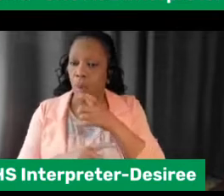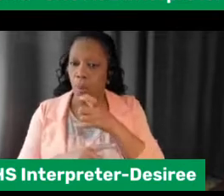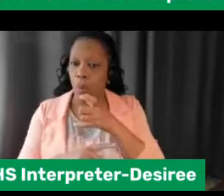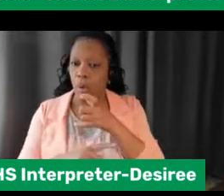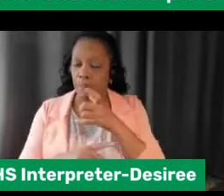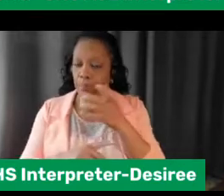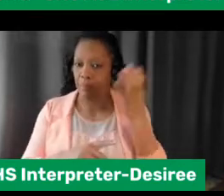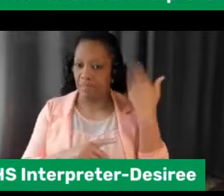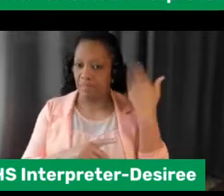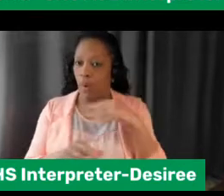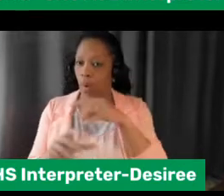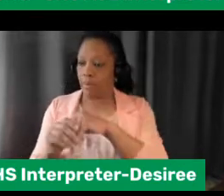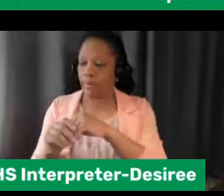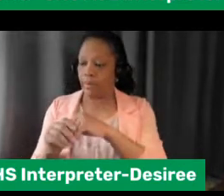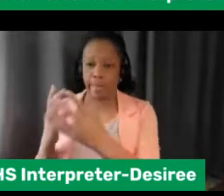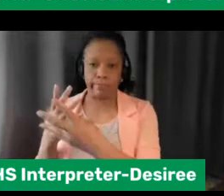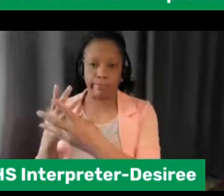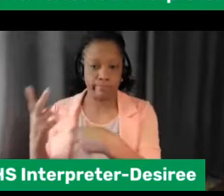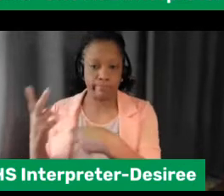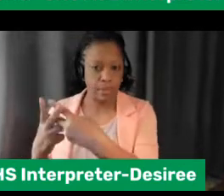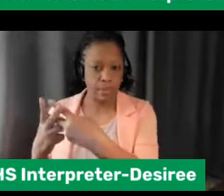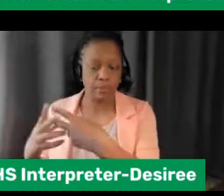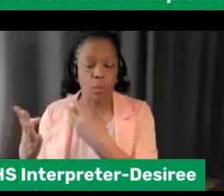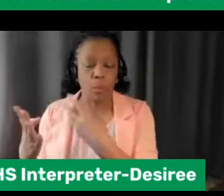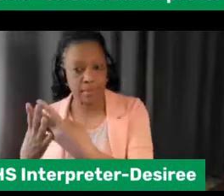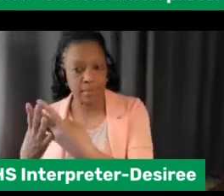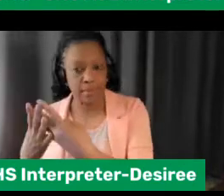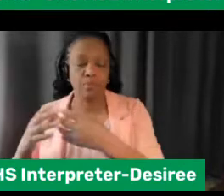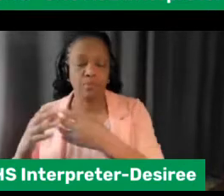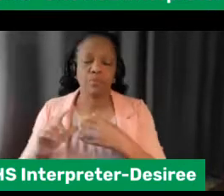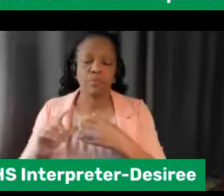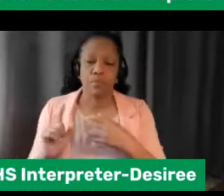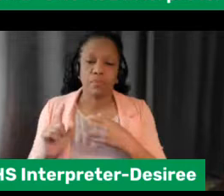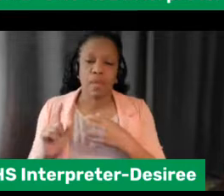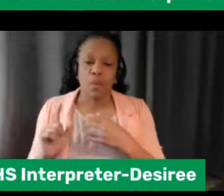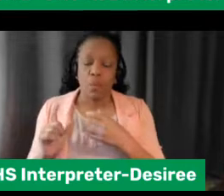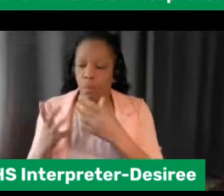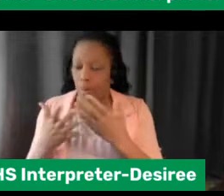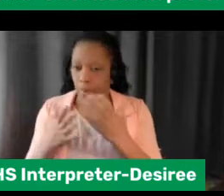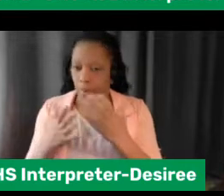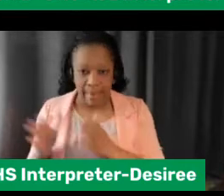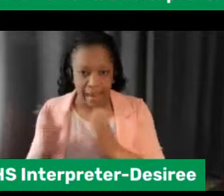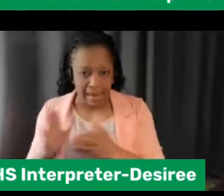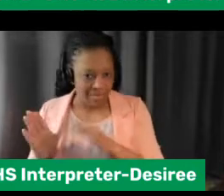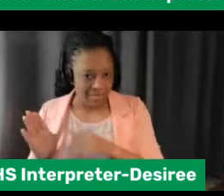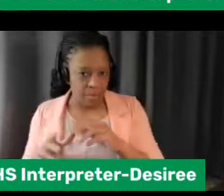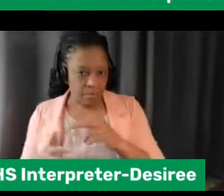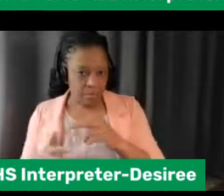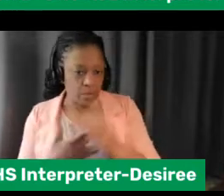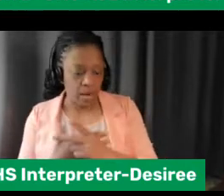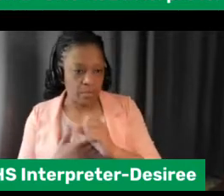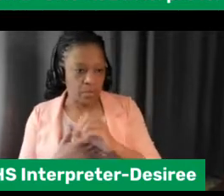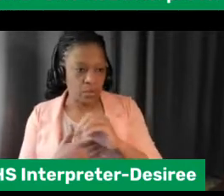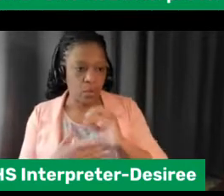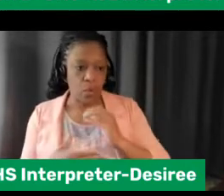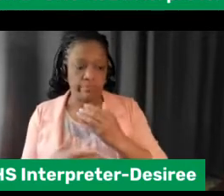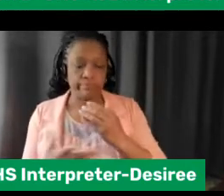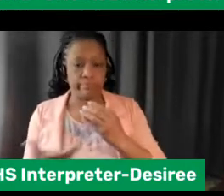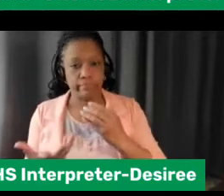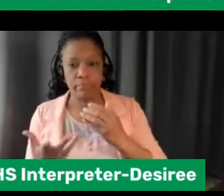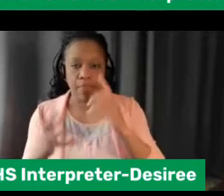post-release. And so our vision was, can we make a can we make a workplace